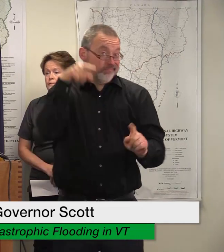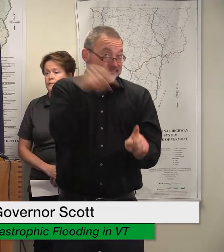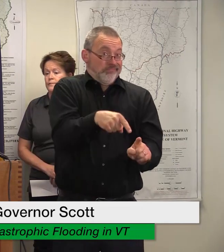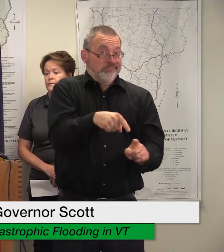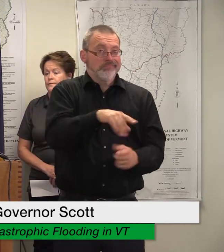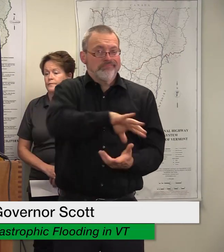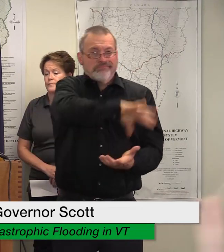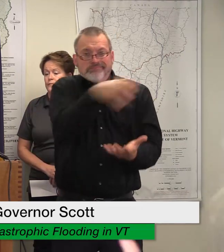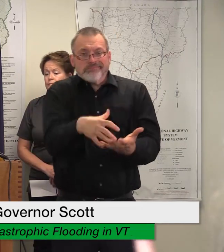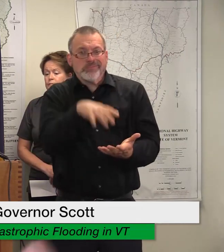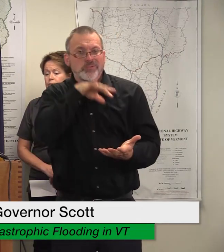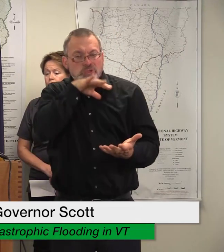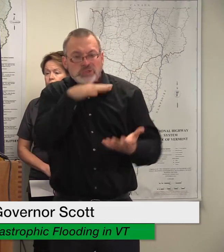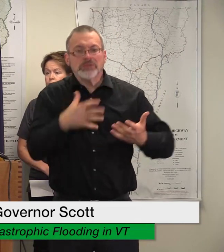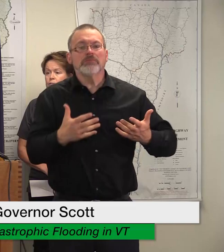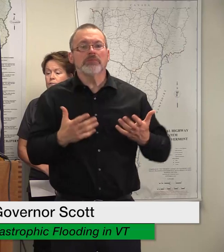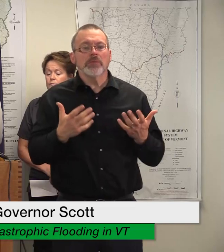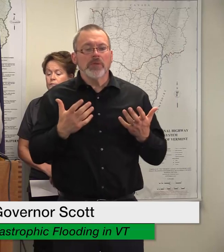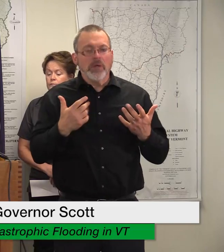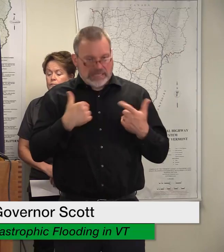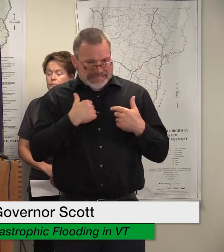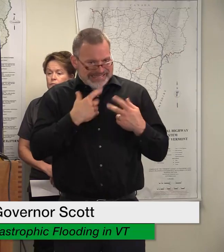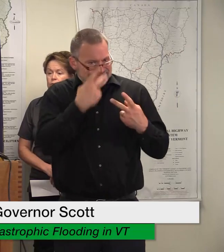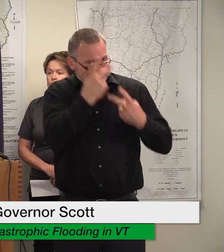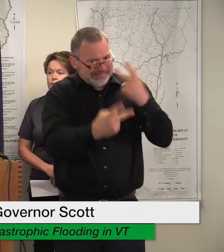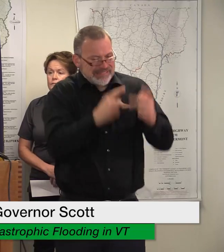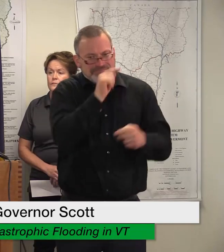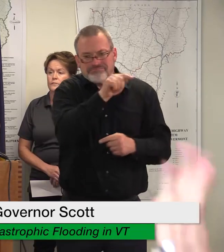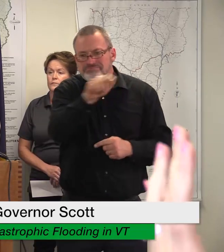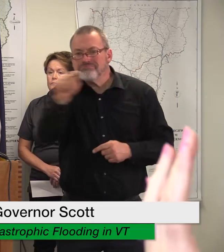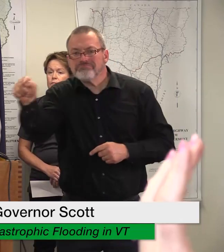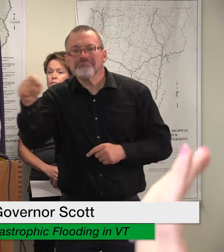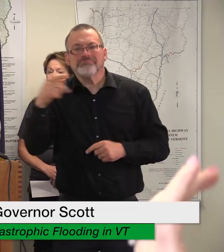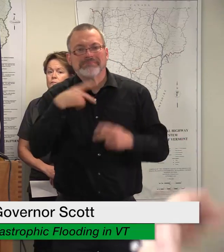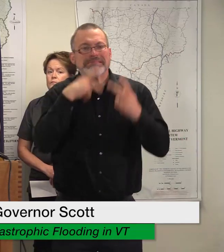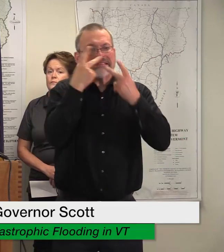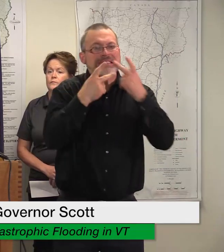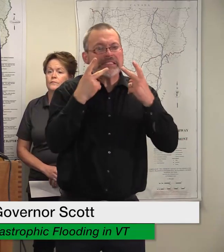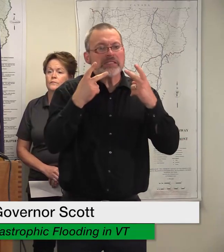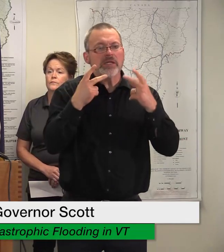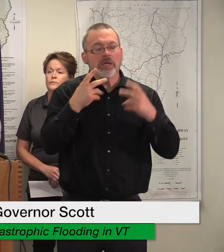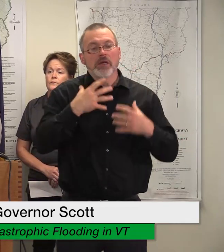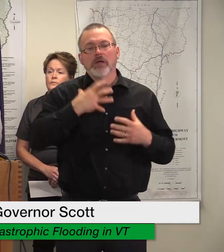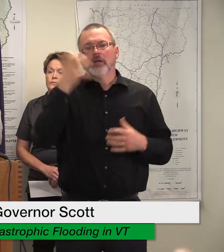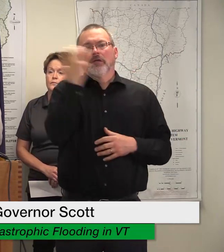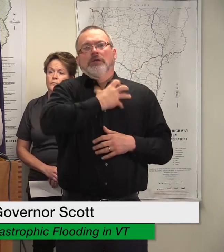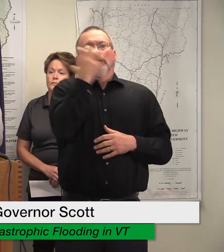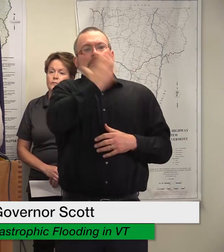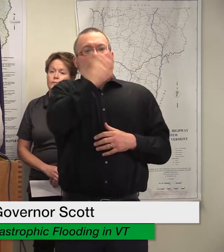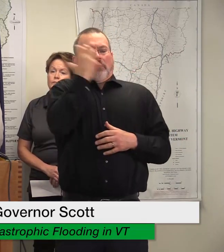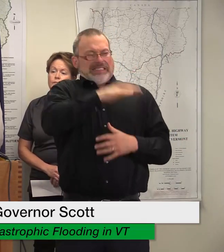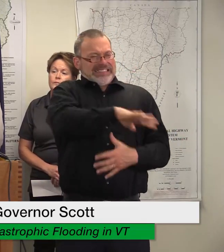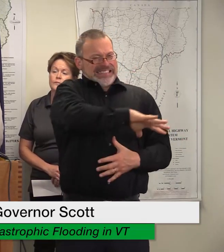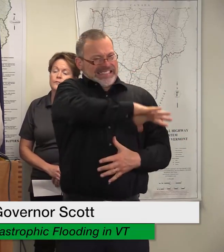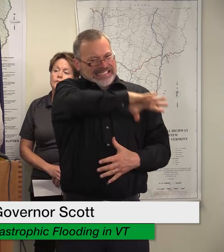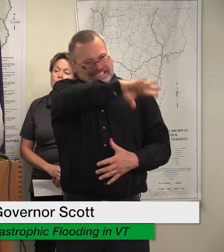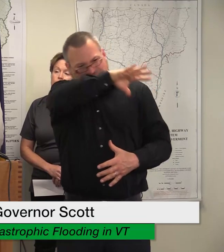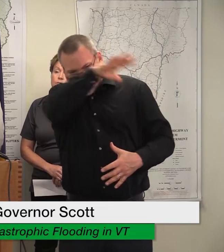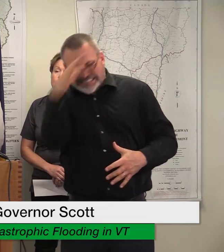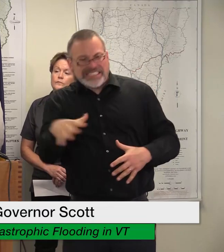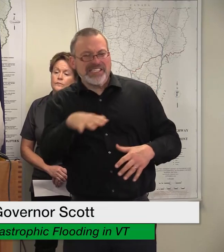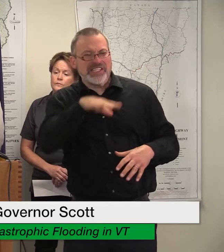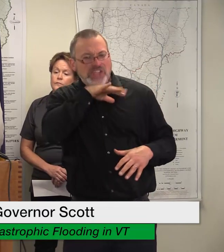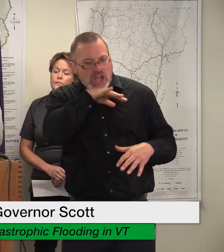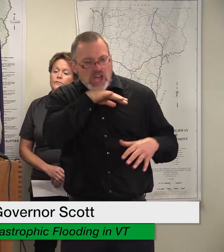number of flood-impacted areas, I'm continually astounded by the amount of sediment and debris, both natural and human-made, that the